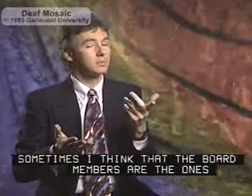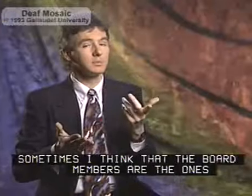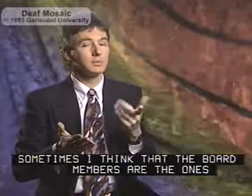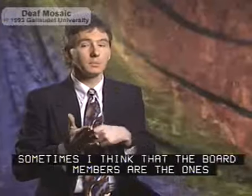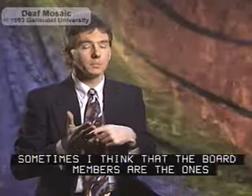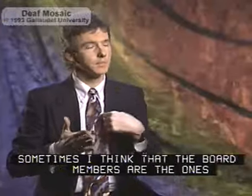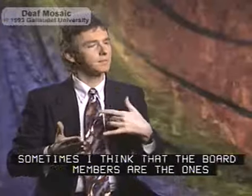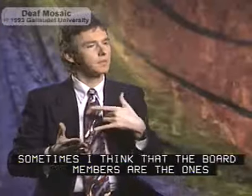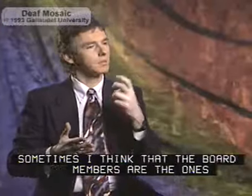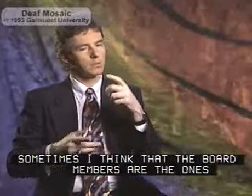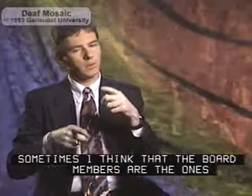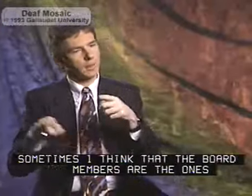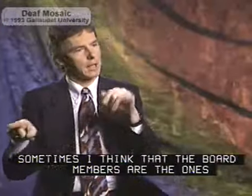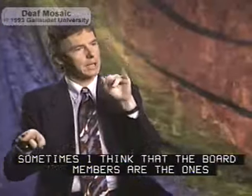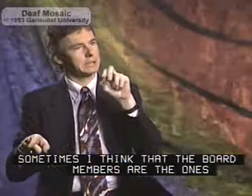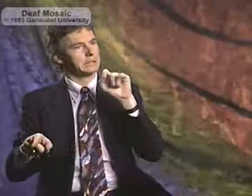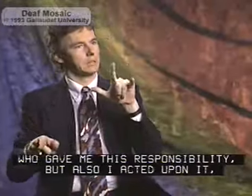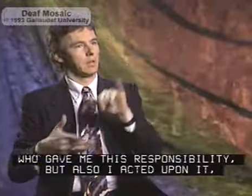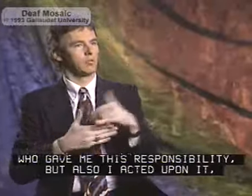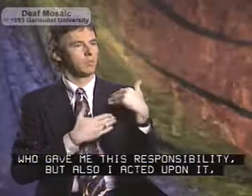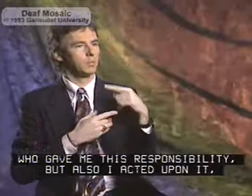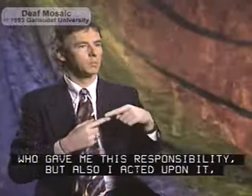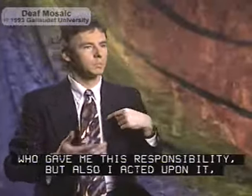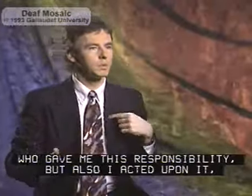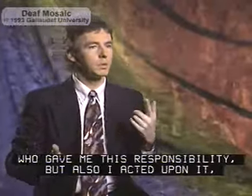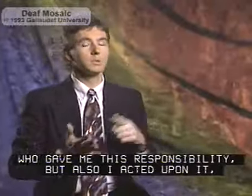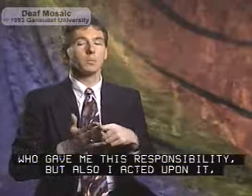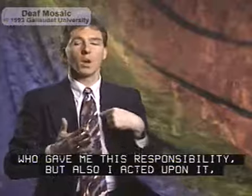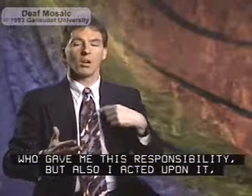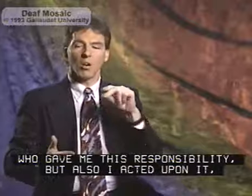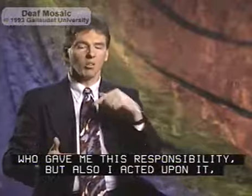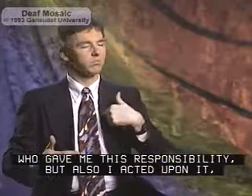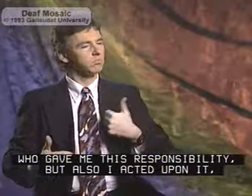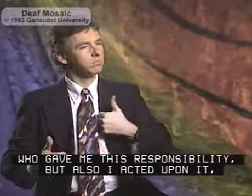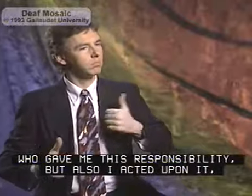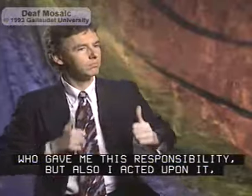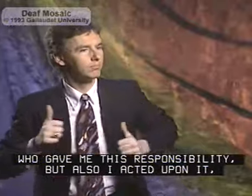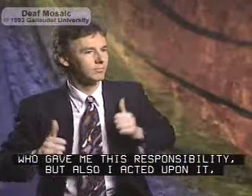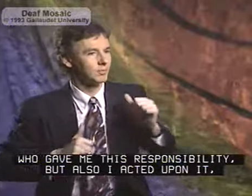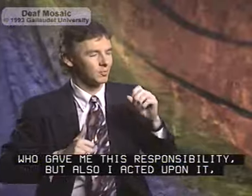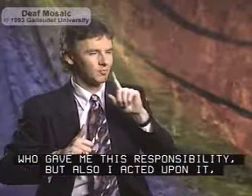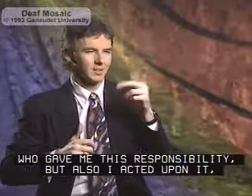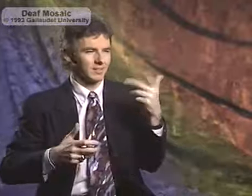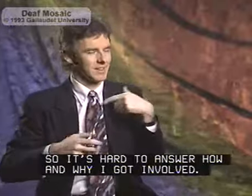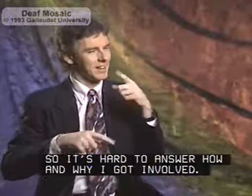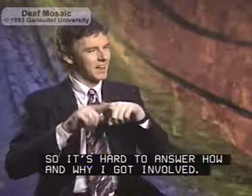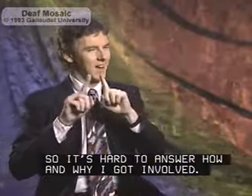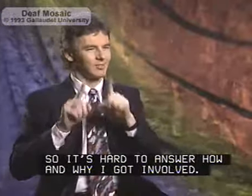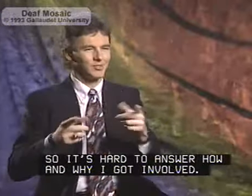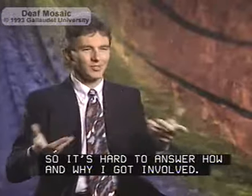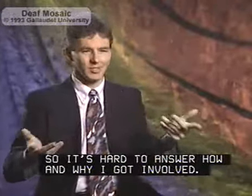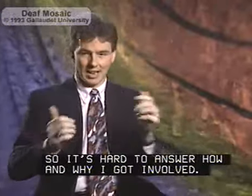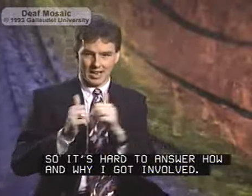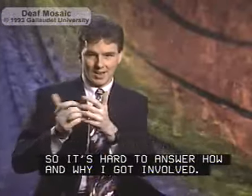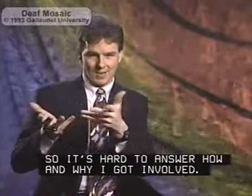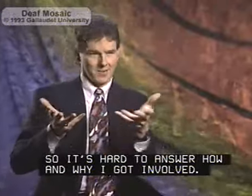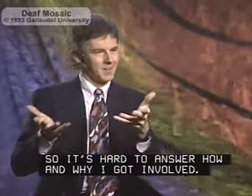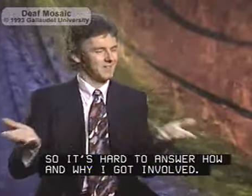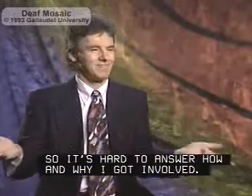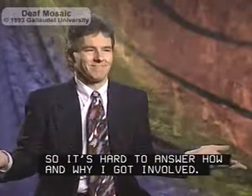Sometimes I think that the board members are the ones who gave me this responsibility, but also I acted upon it. So it's hard to answer how and why